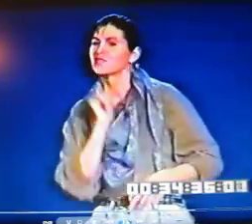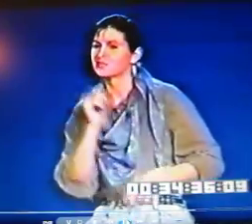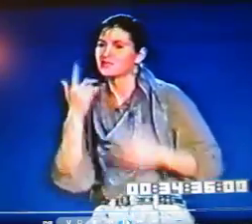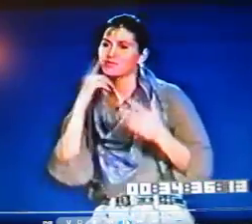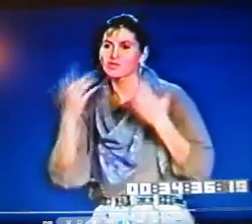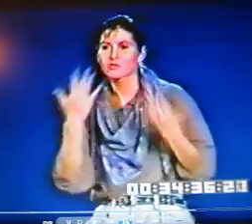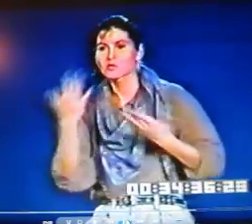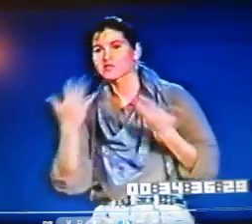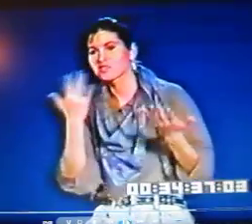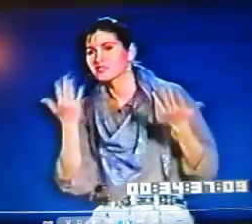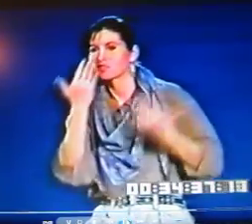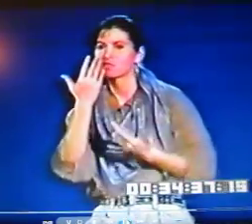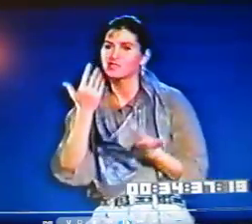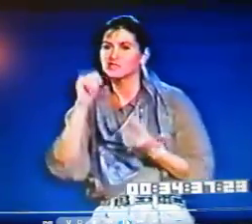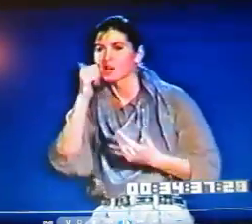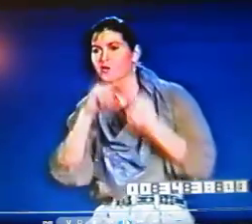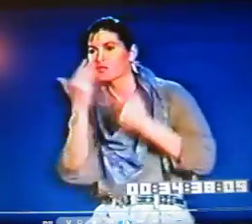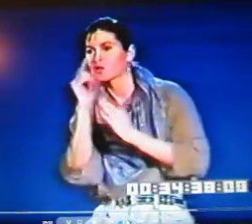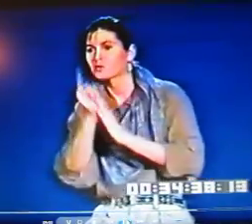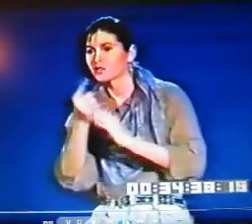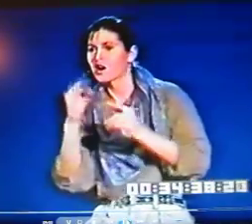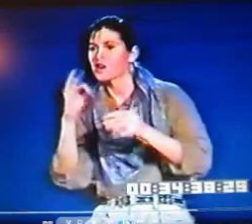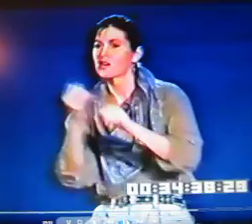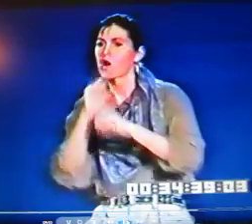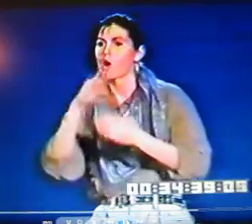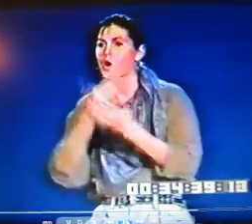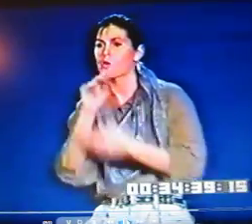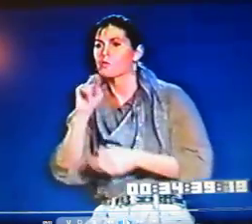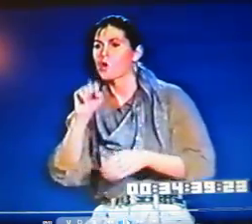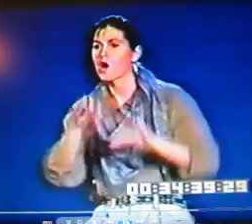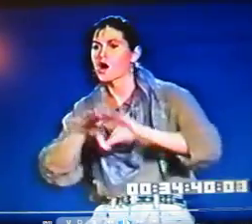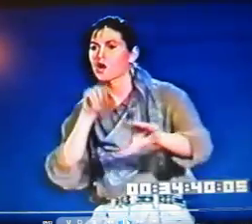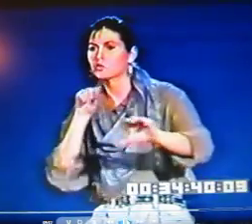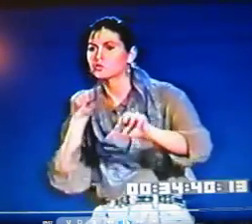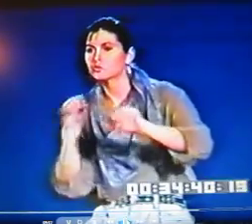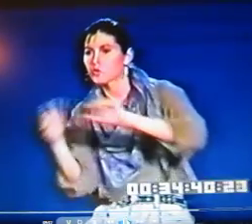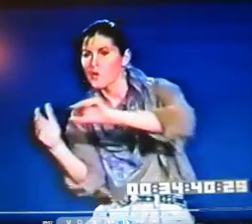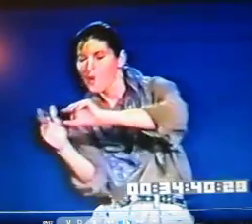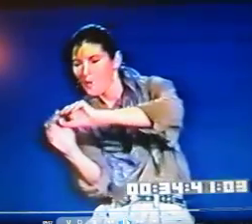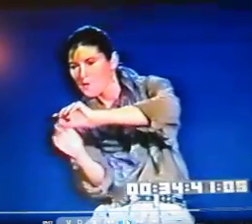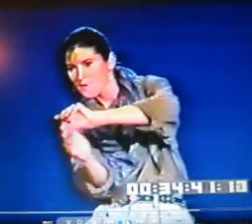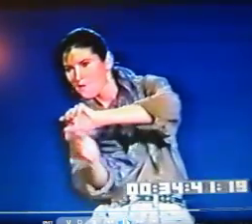soft. You have to be patient with this step. It takes about 10 to 15 minutes to get all the bones out.